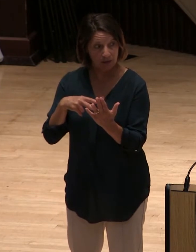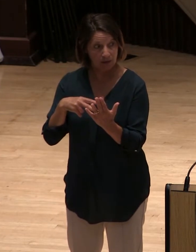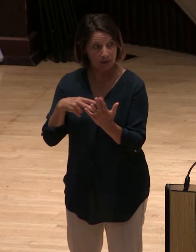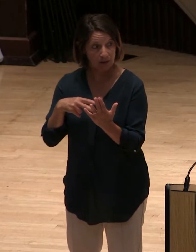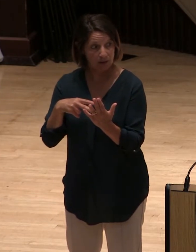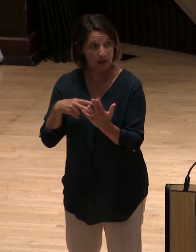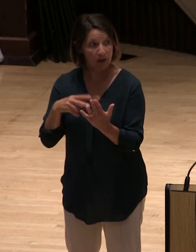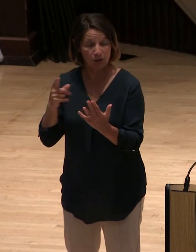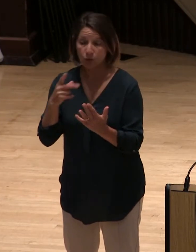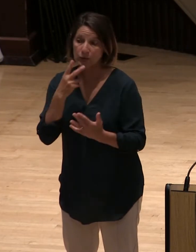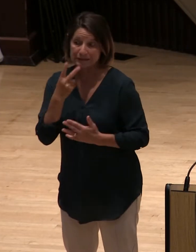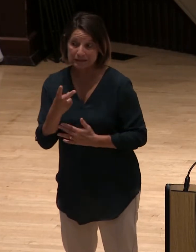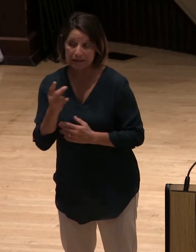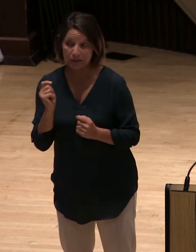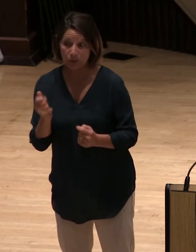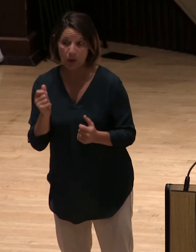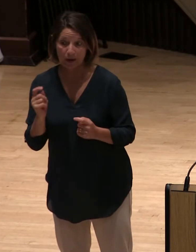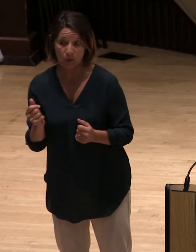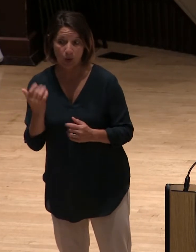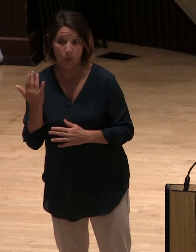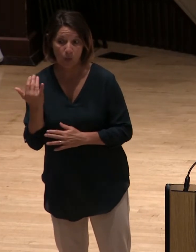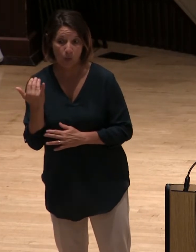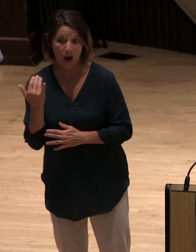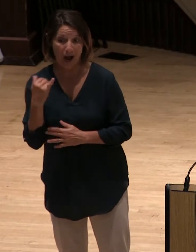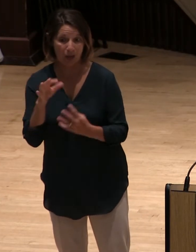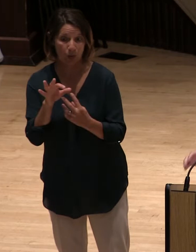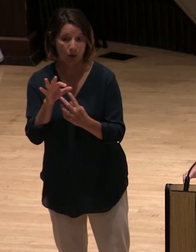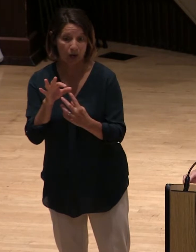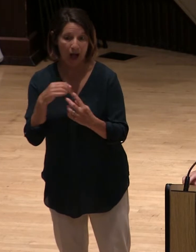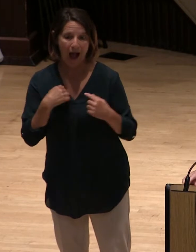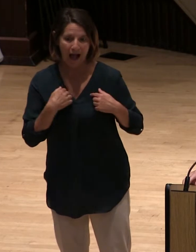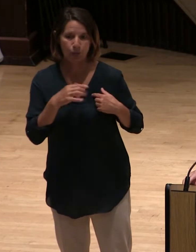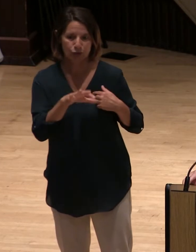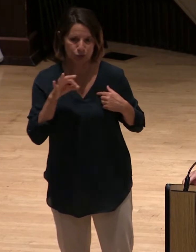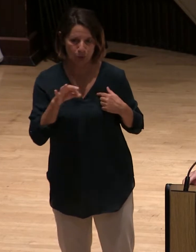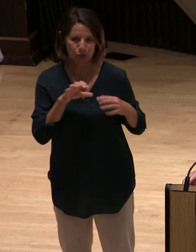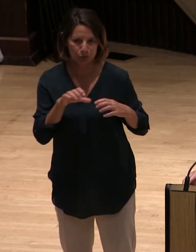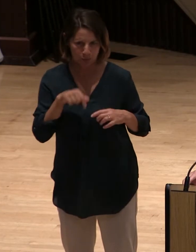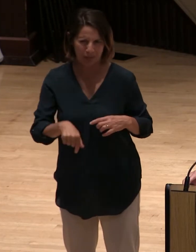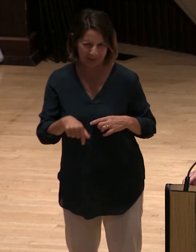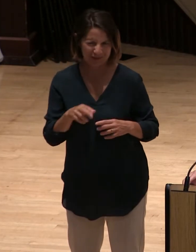you'll see right away why I was chosen to do this reading.